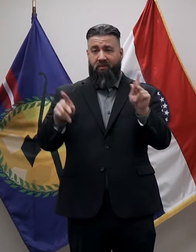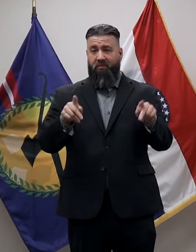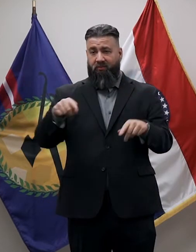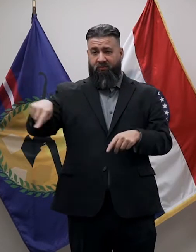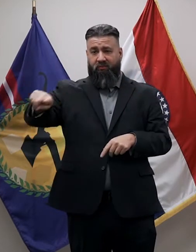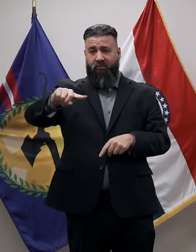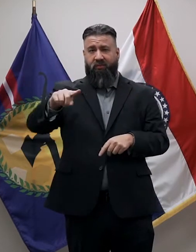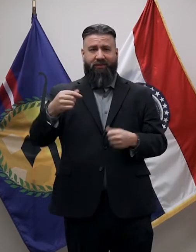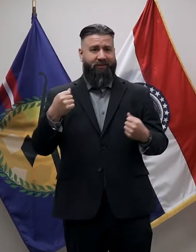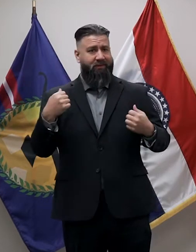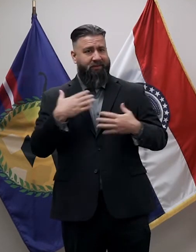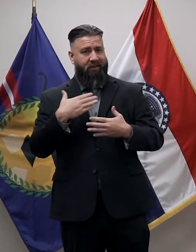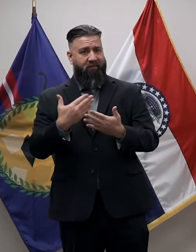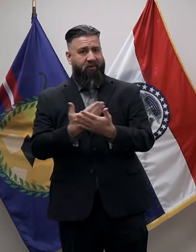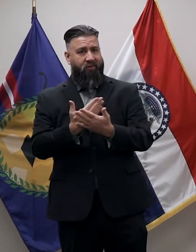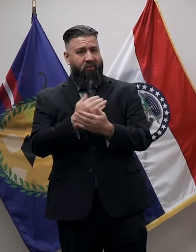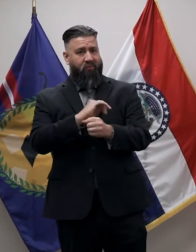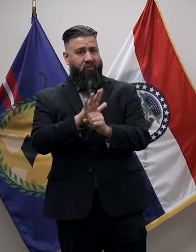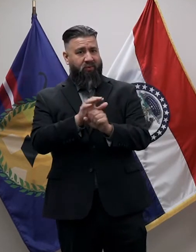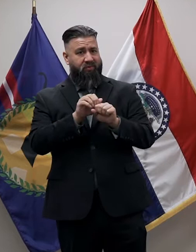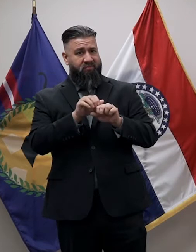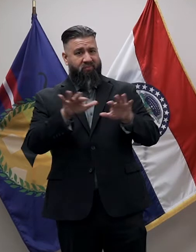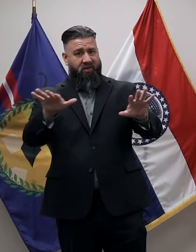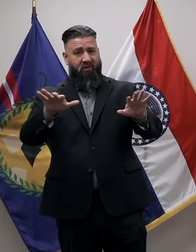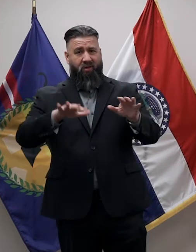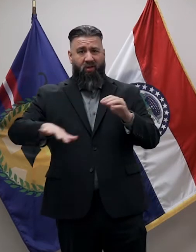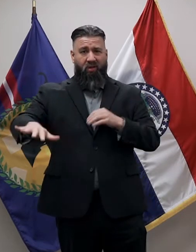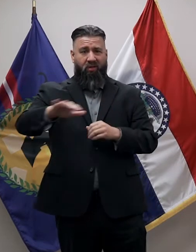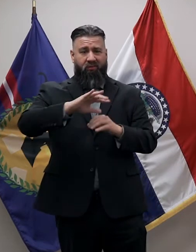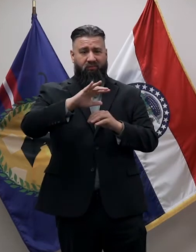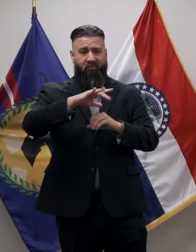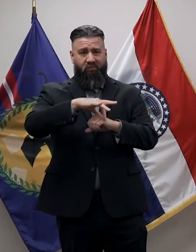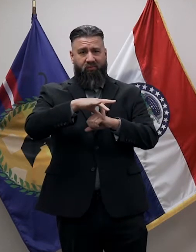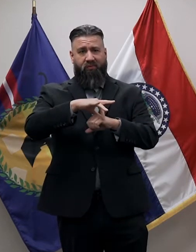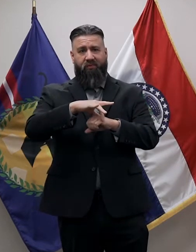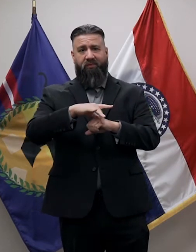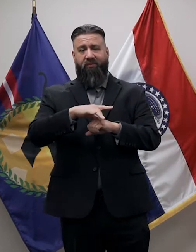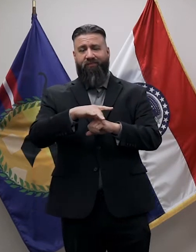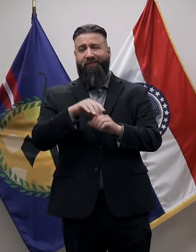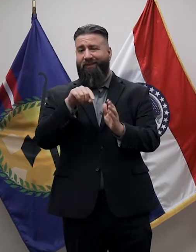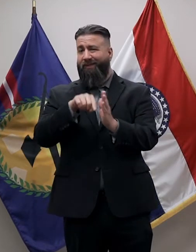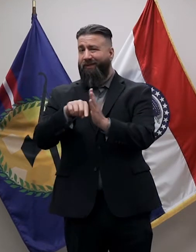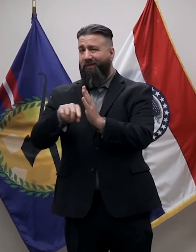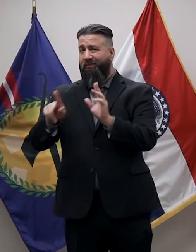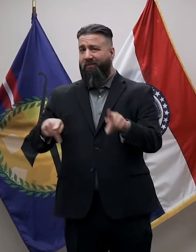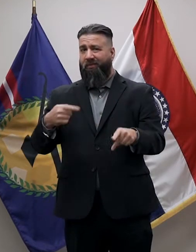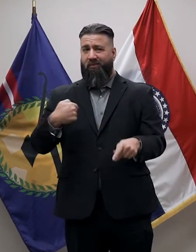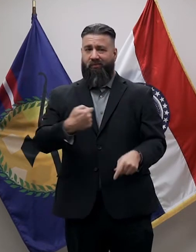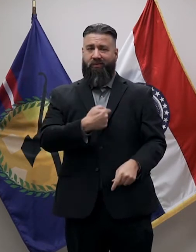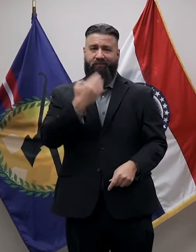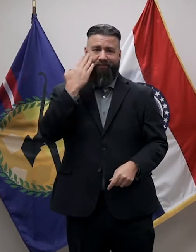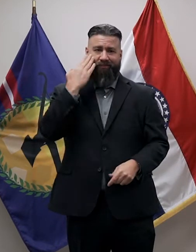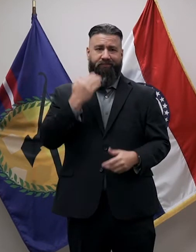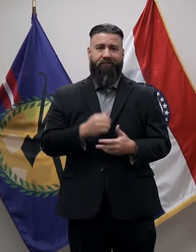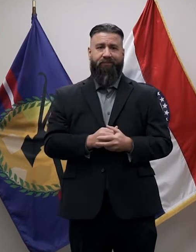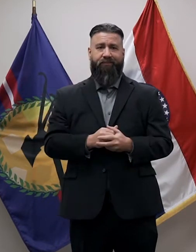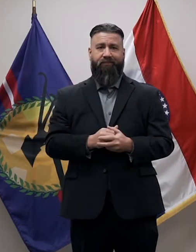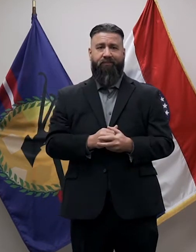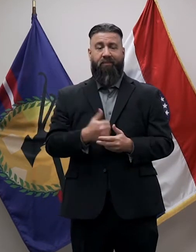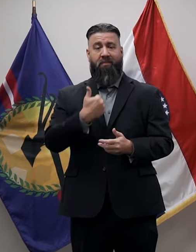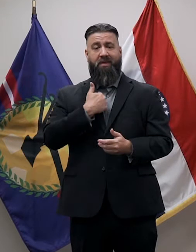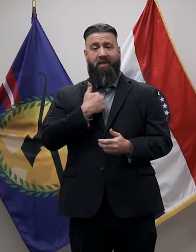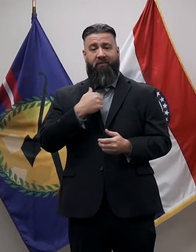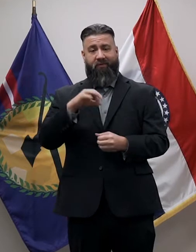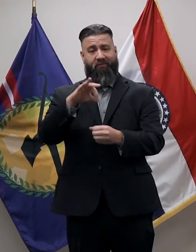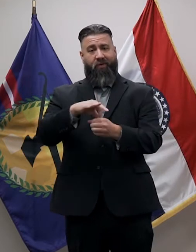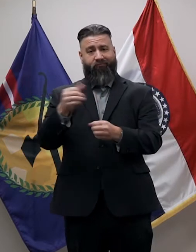scared of a new virus that was spreading across the globe and taking the lives of our loved ones. As an elected official, I could